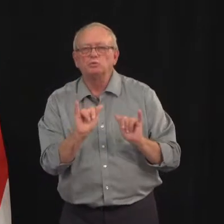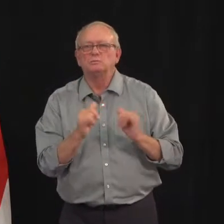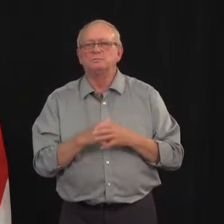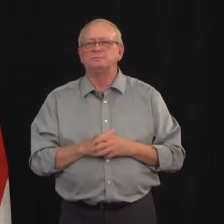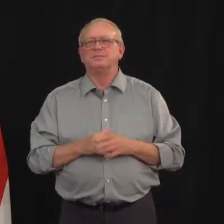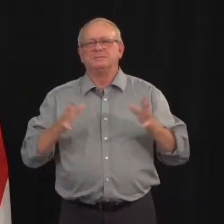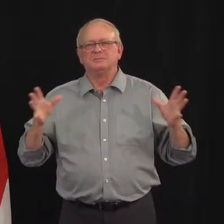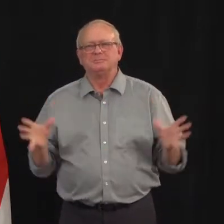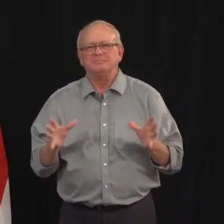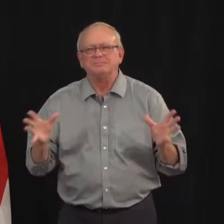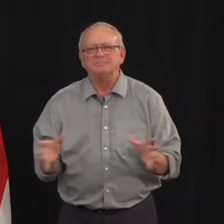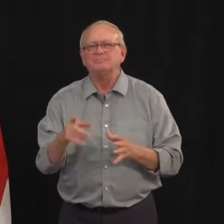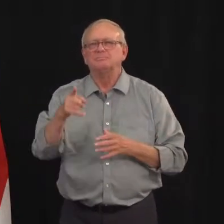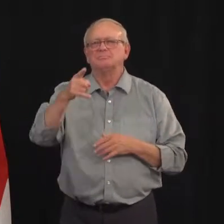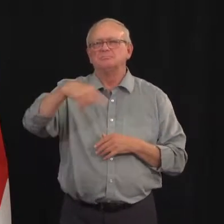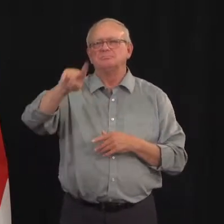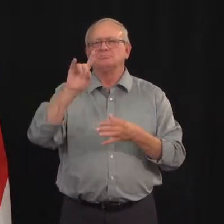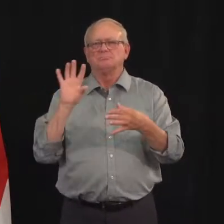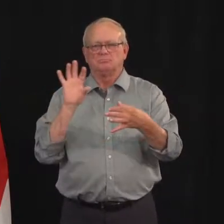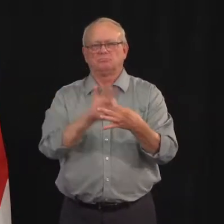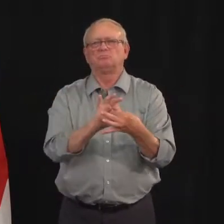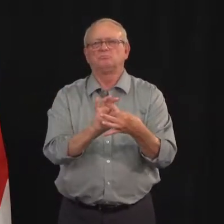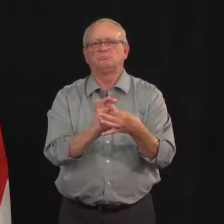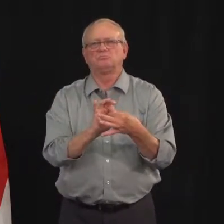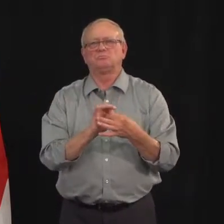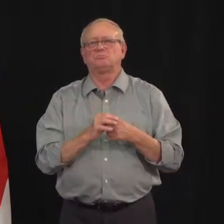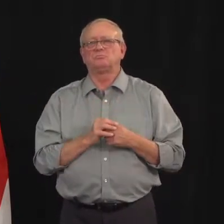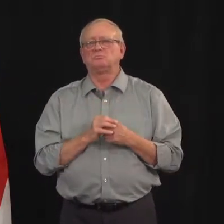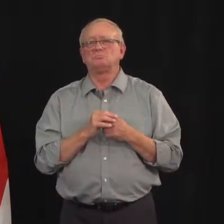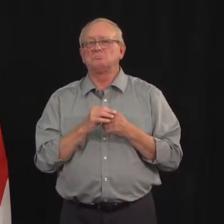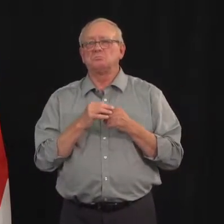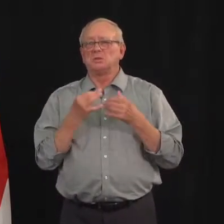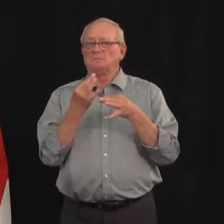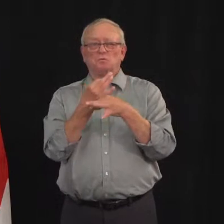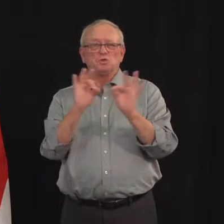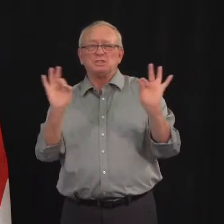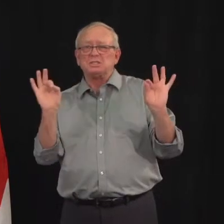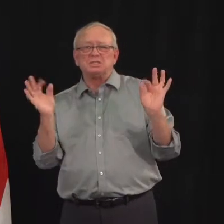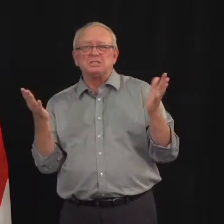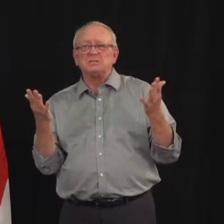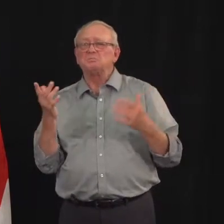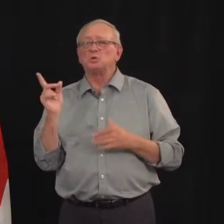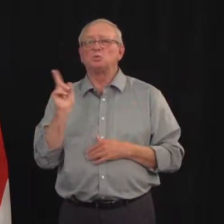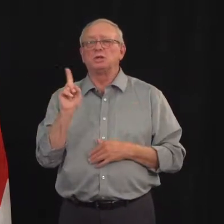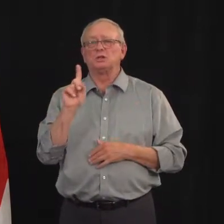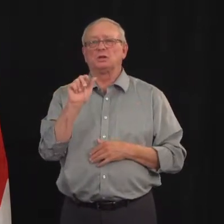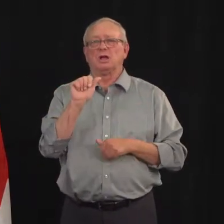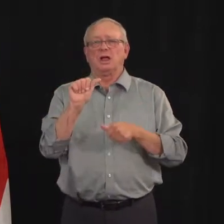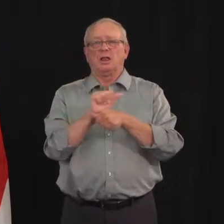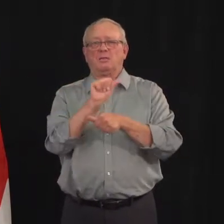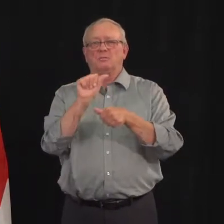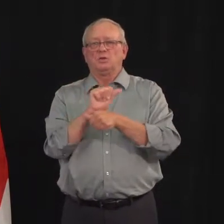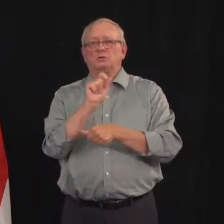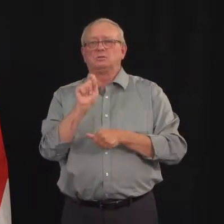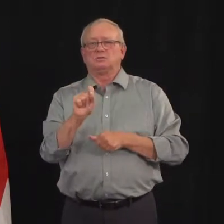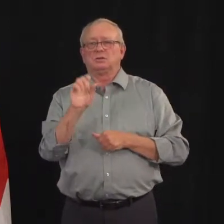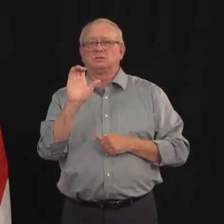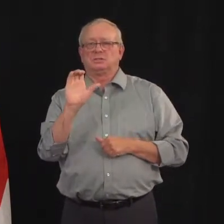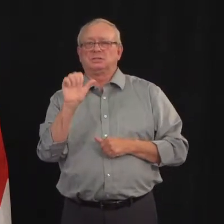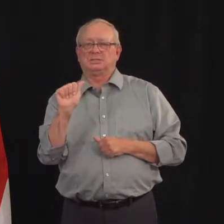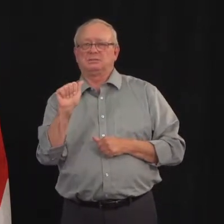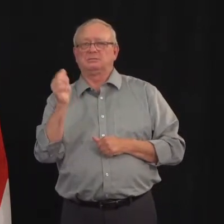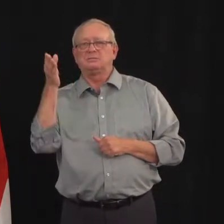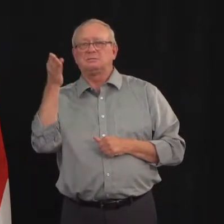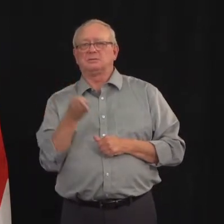free My Health Records account at alberta.ca/myhealthrecords. This is an easy